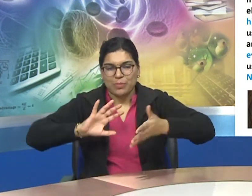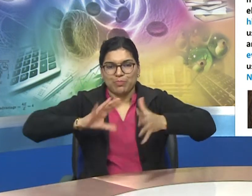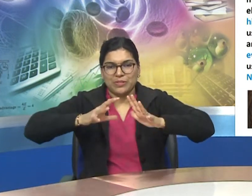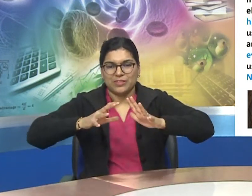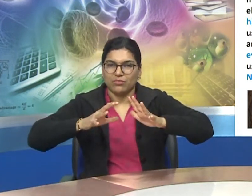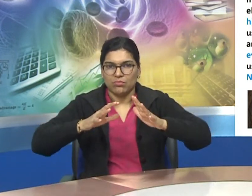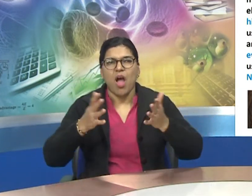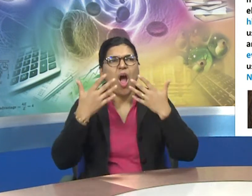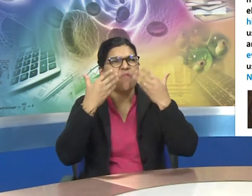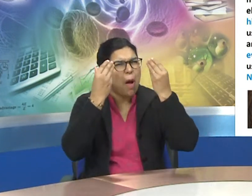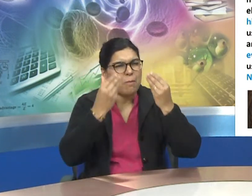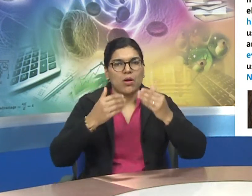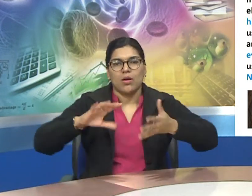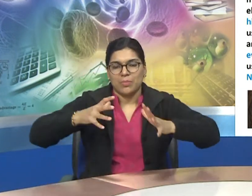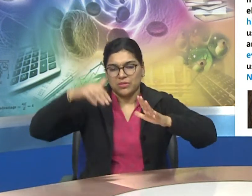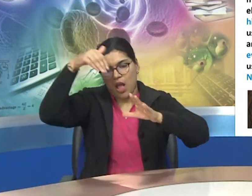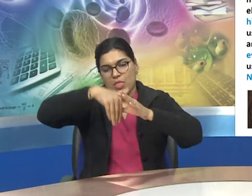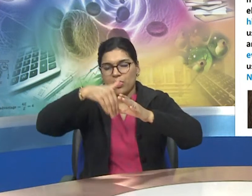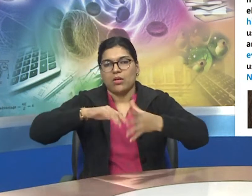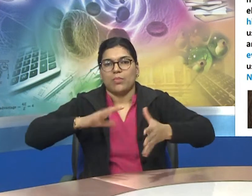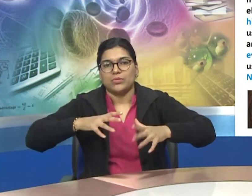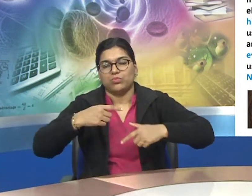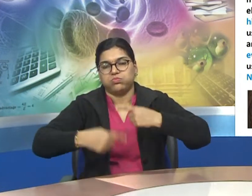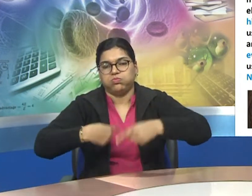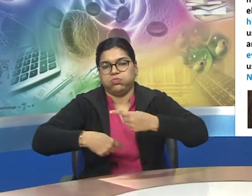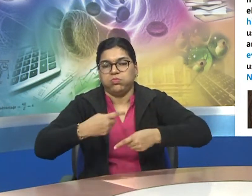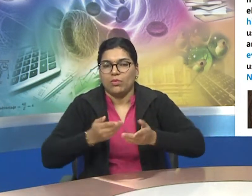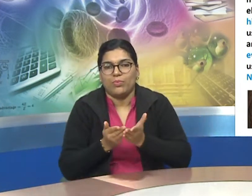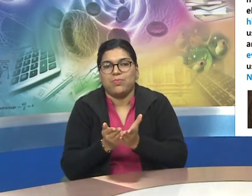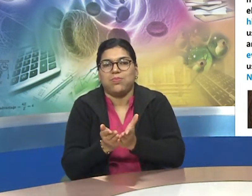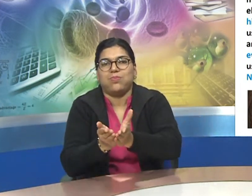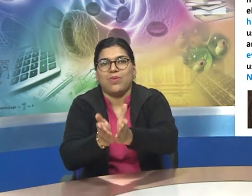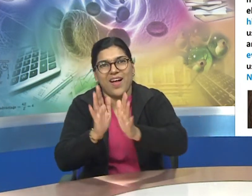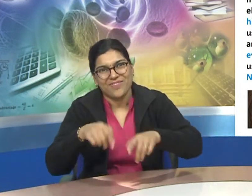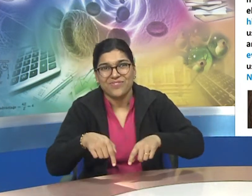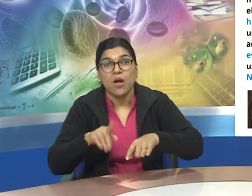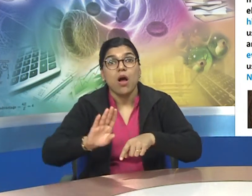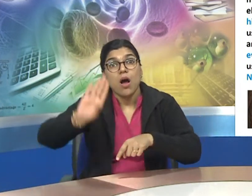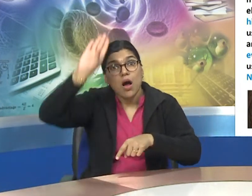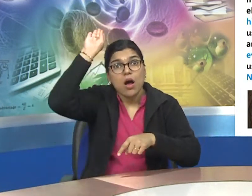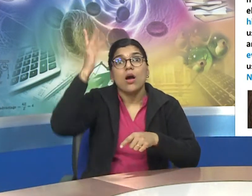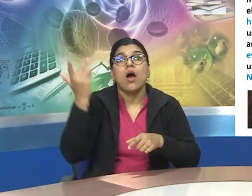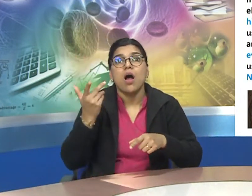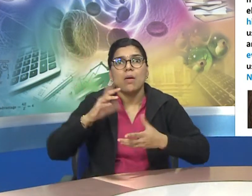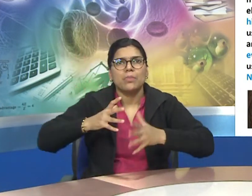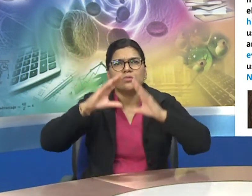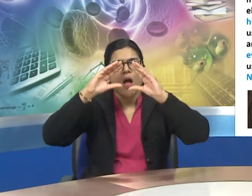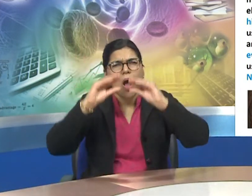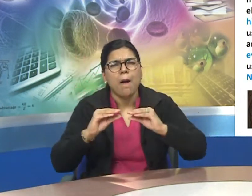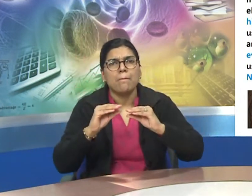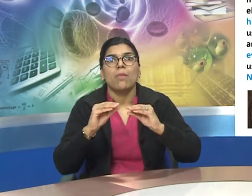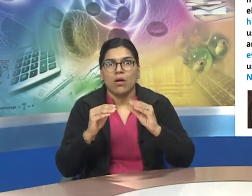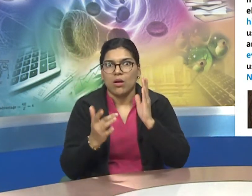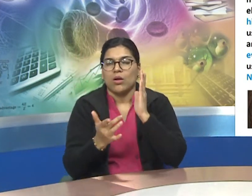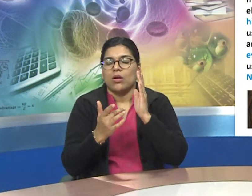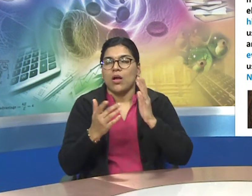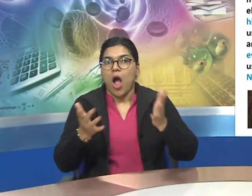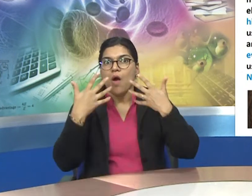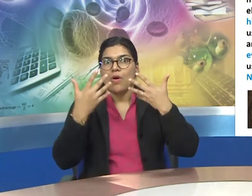various things like ships, It was also used for grinding the